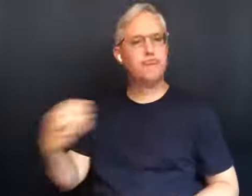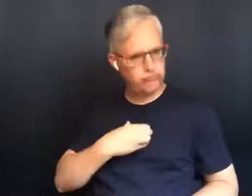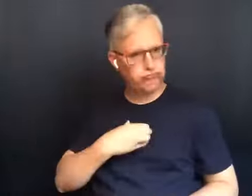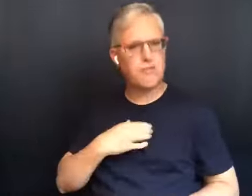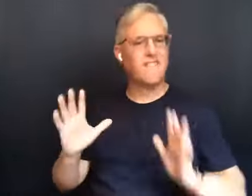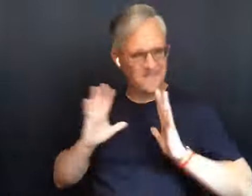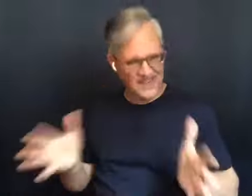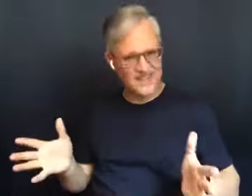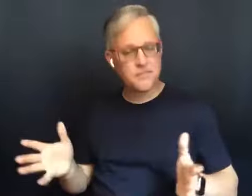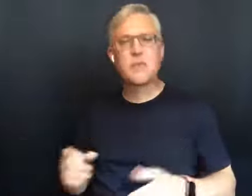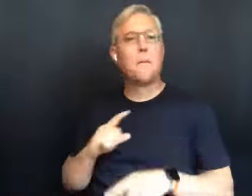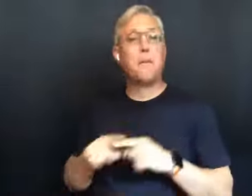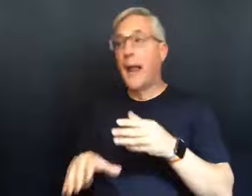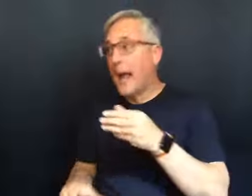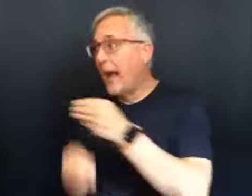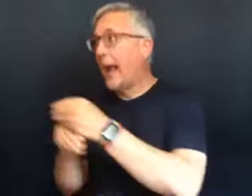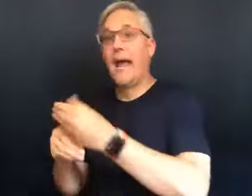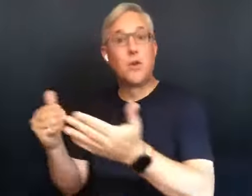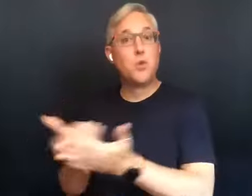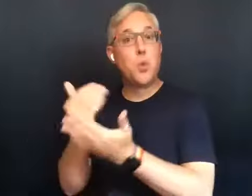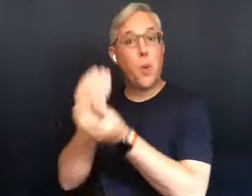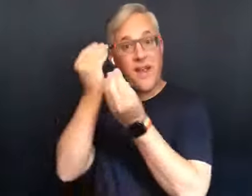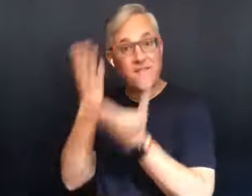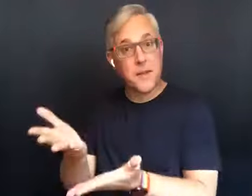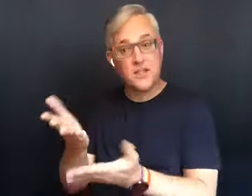the exception rather than the rule, to have